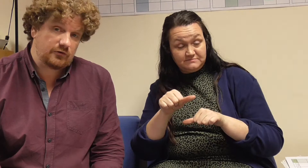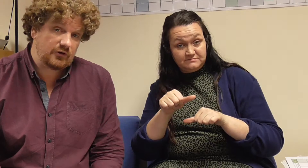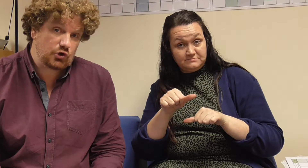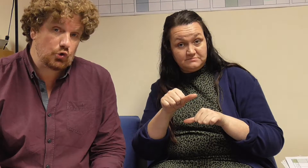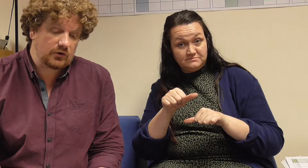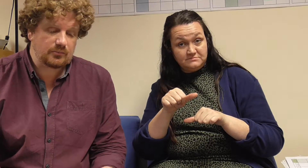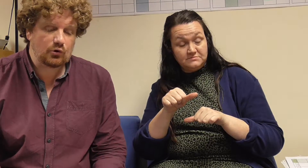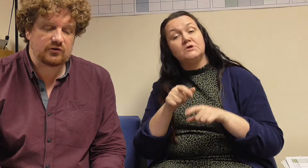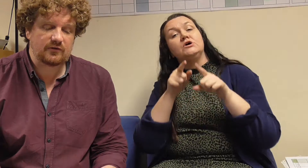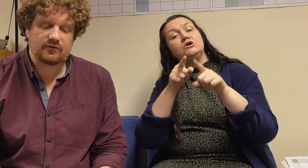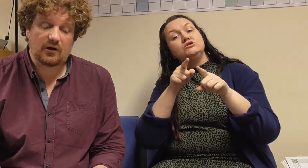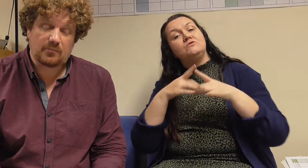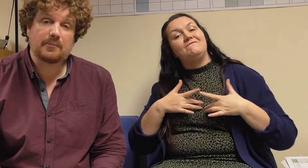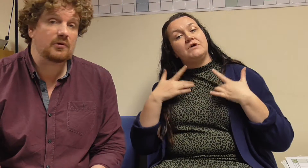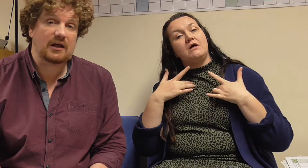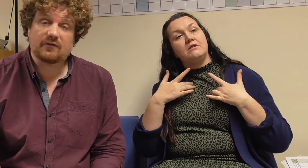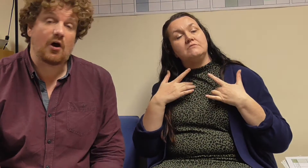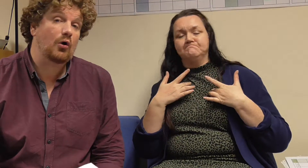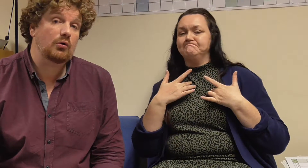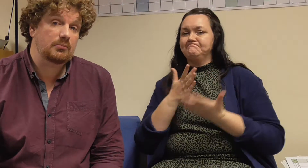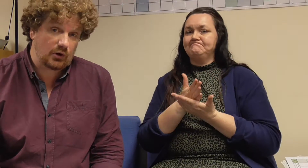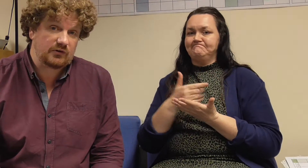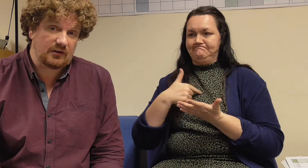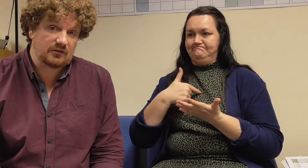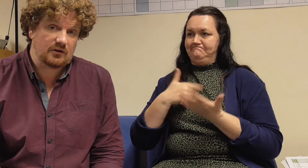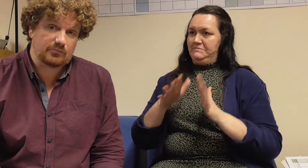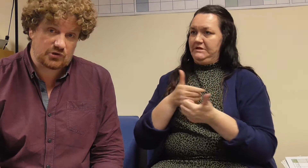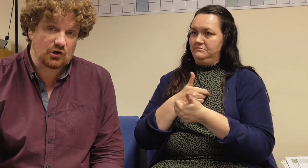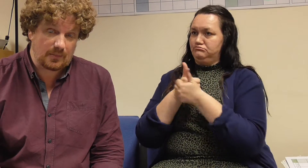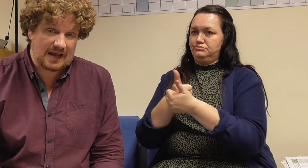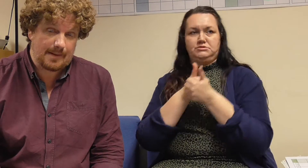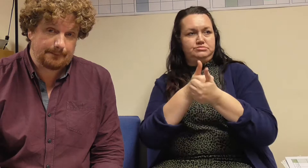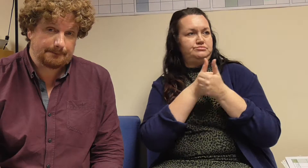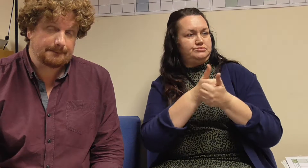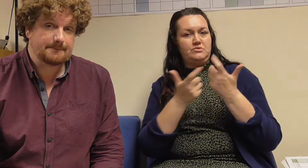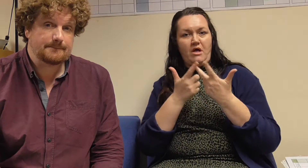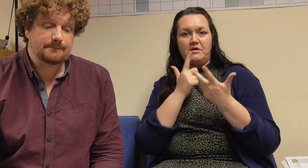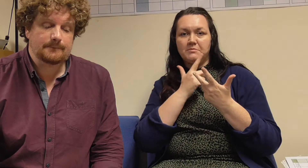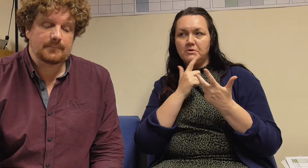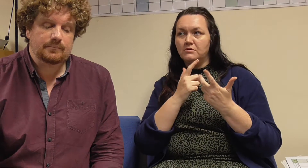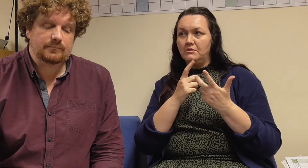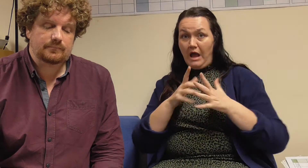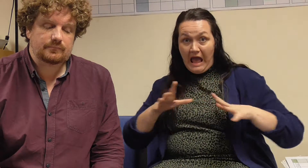Do you feel you were supportive of other people and of the whole process of putting on a play?